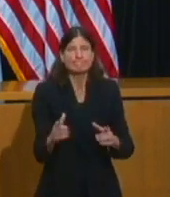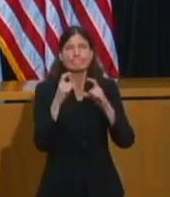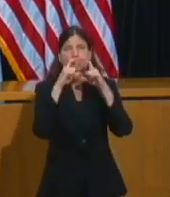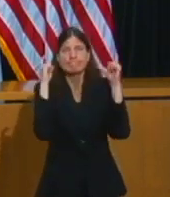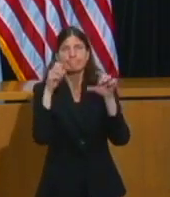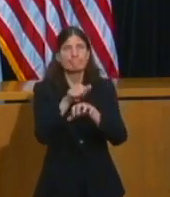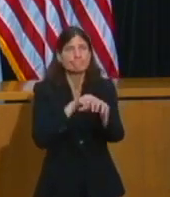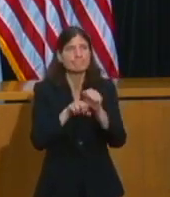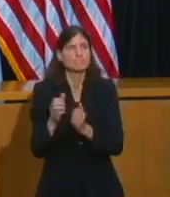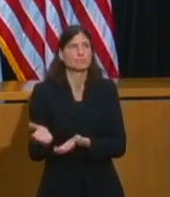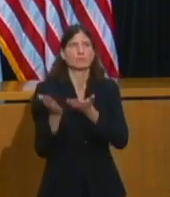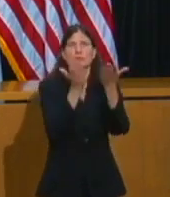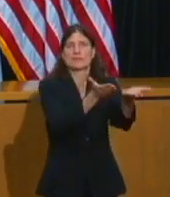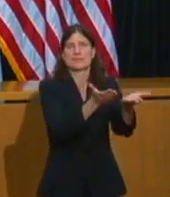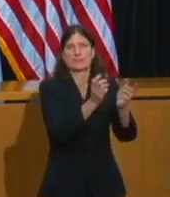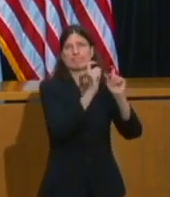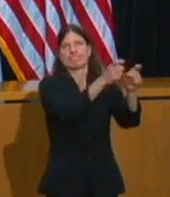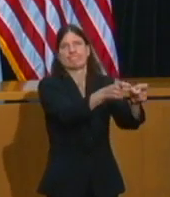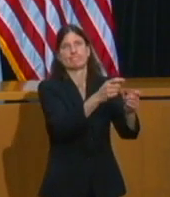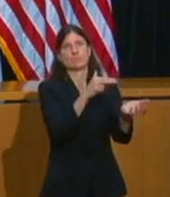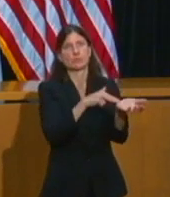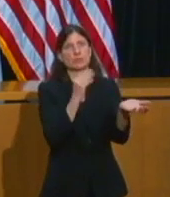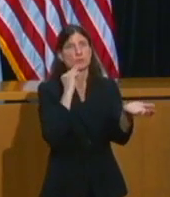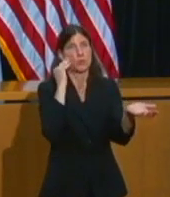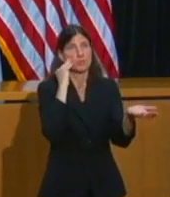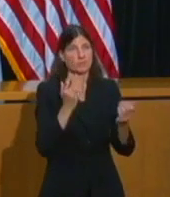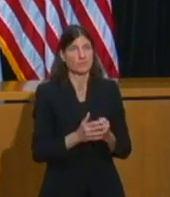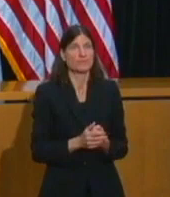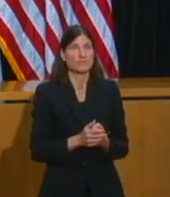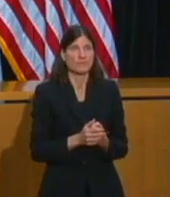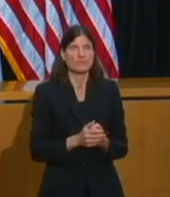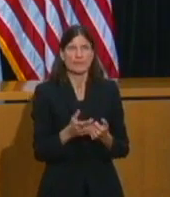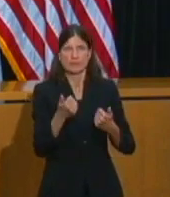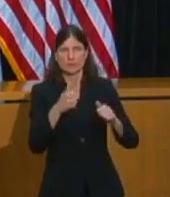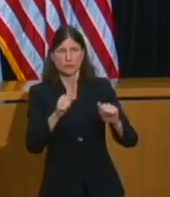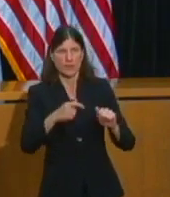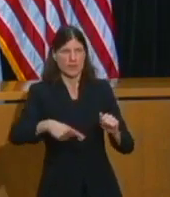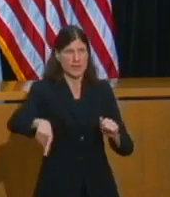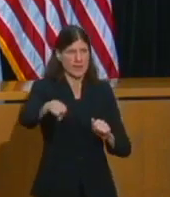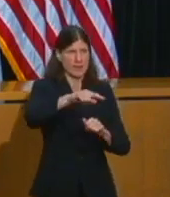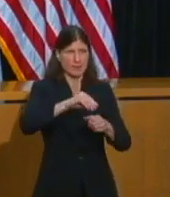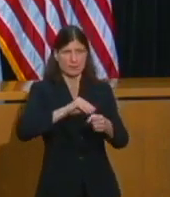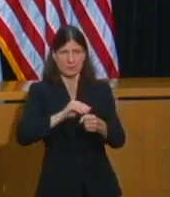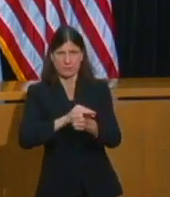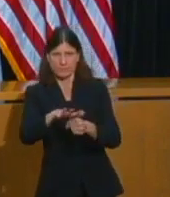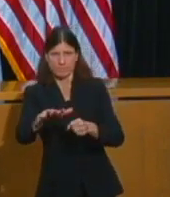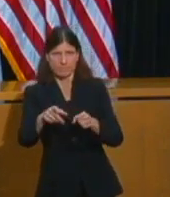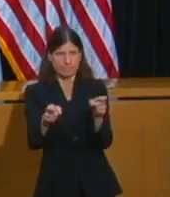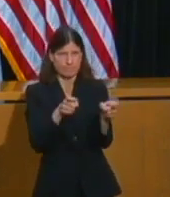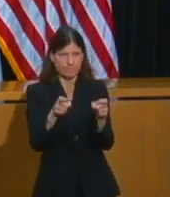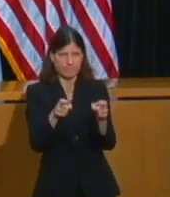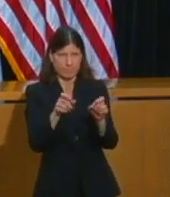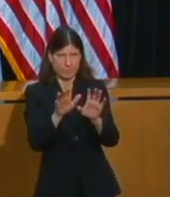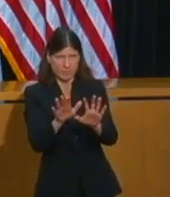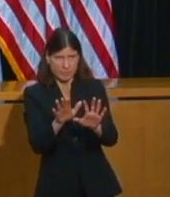a infection control, like, it's not a, like, here's your plan, but here's how you implement your plan. So it's